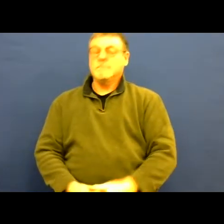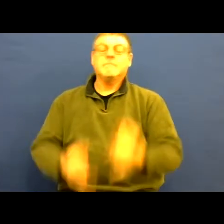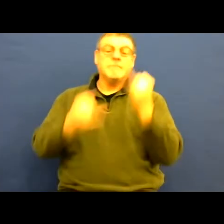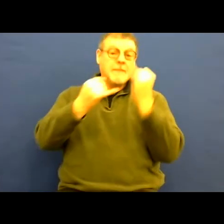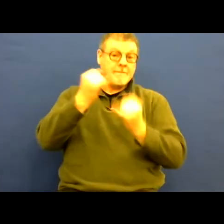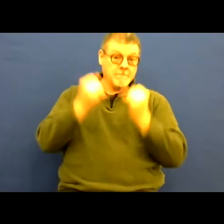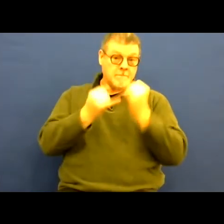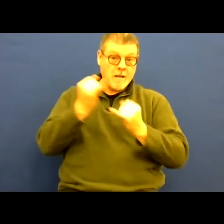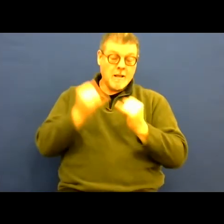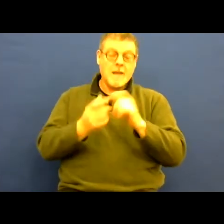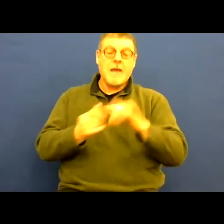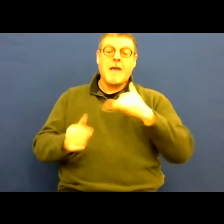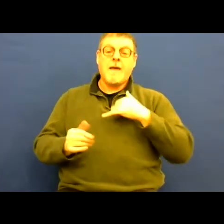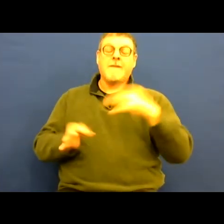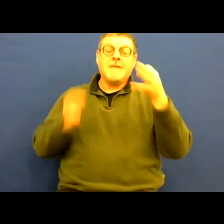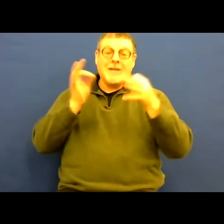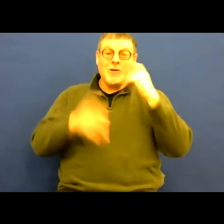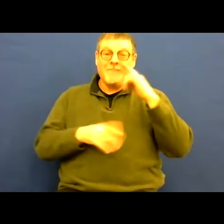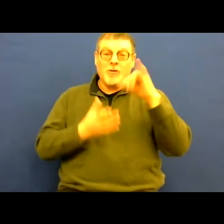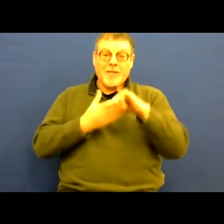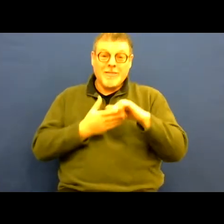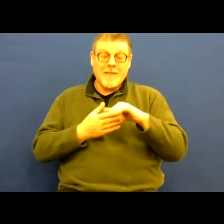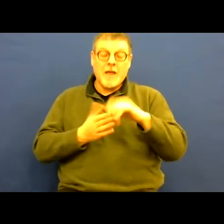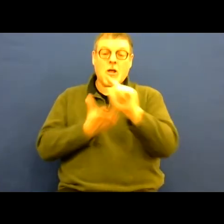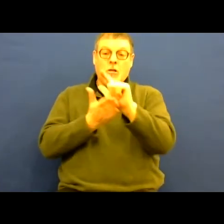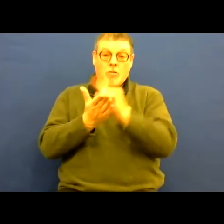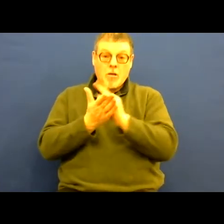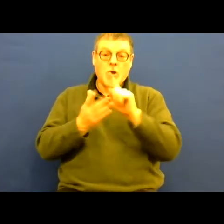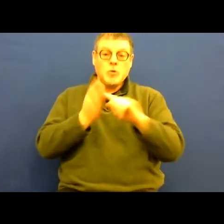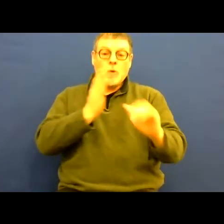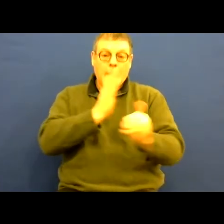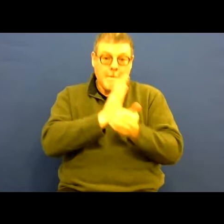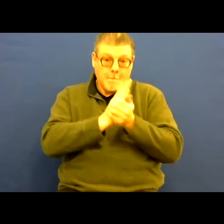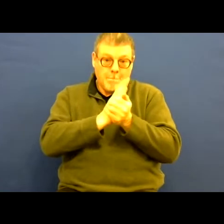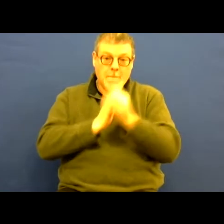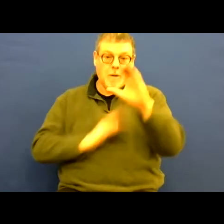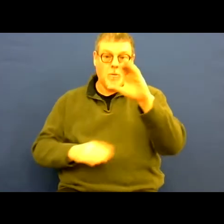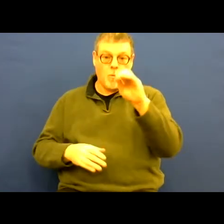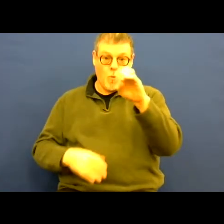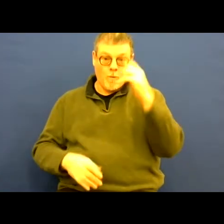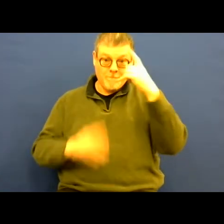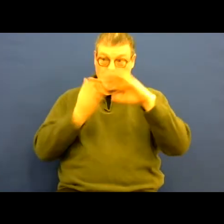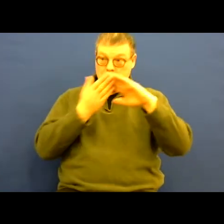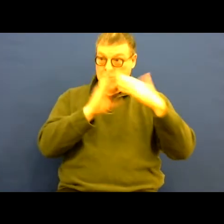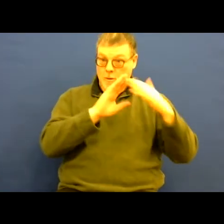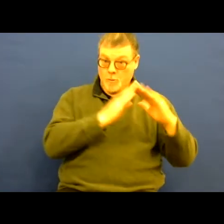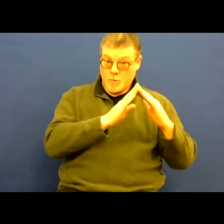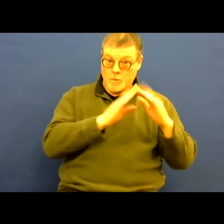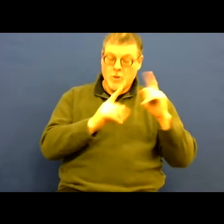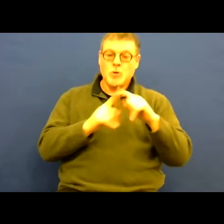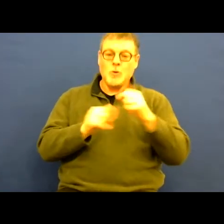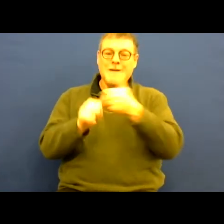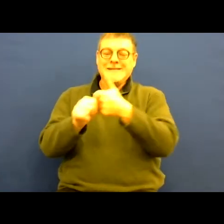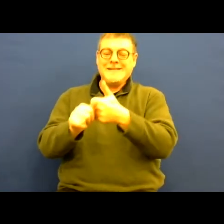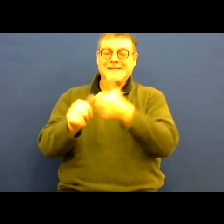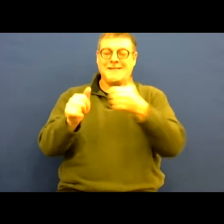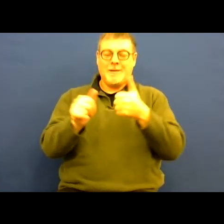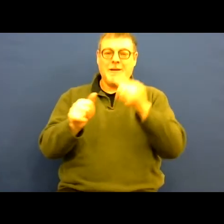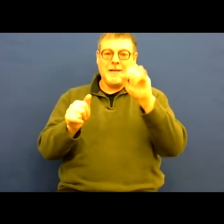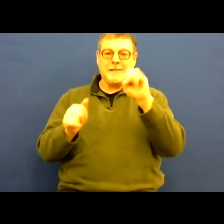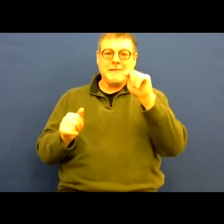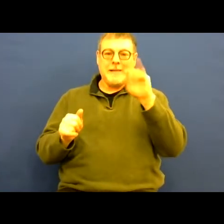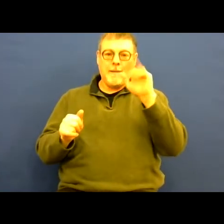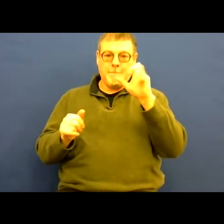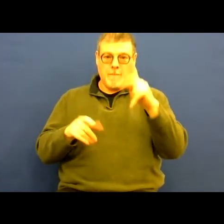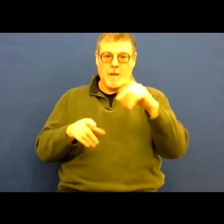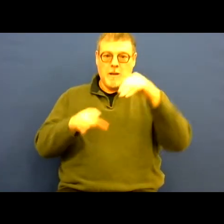Finally, we have a public hearing for the proposed local law to amend the Henrietta Town Code to address setbacks for lot lines